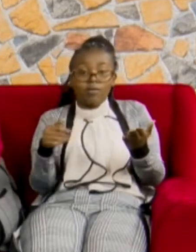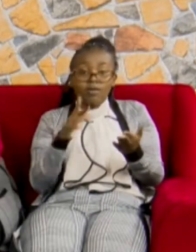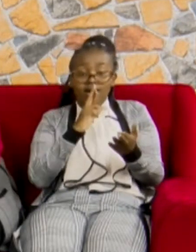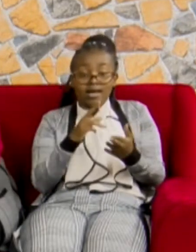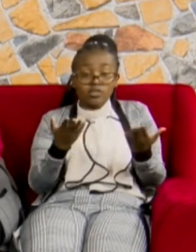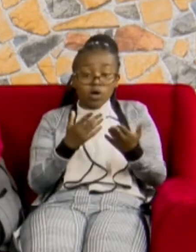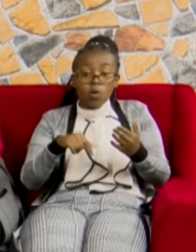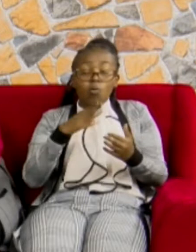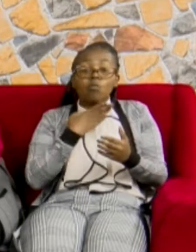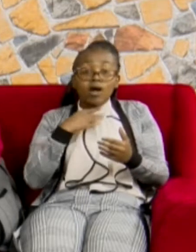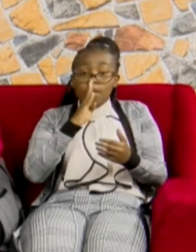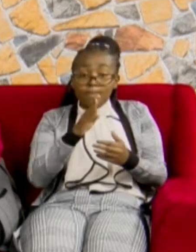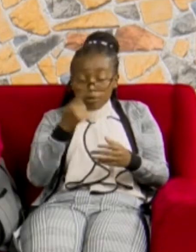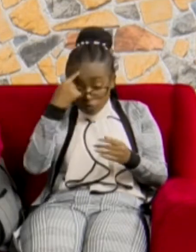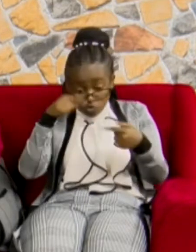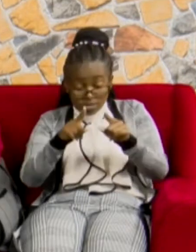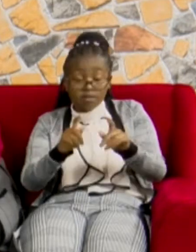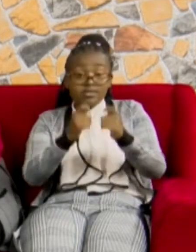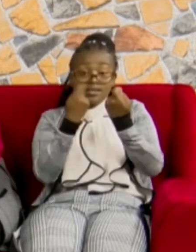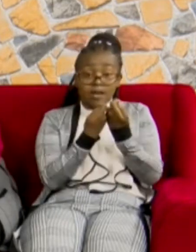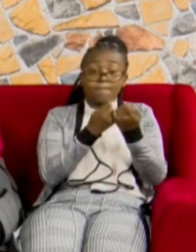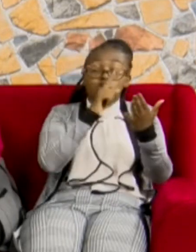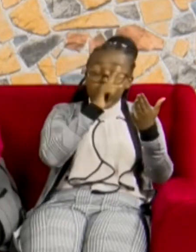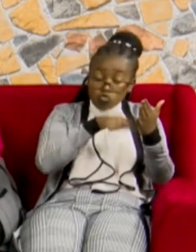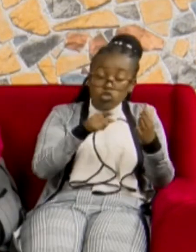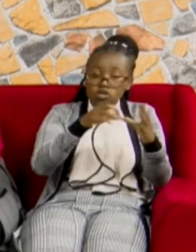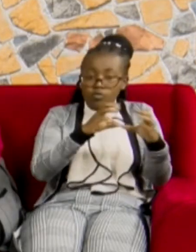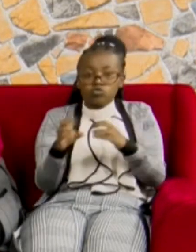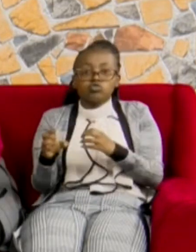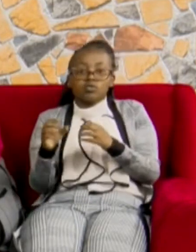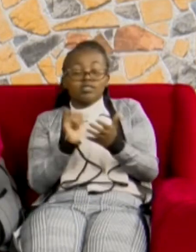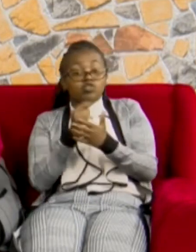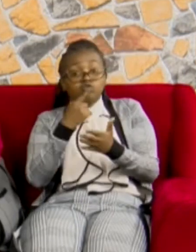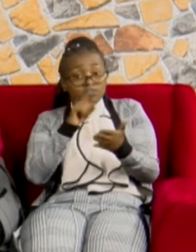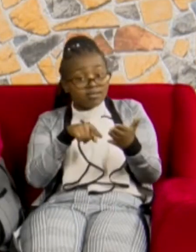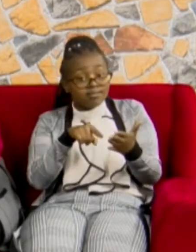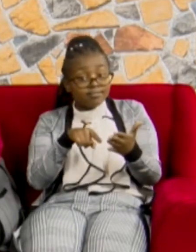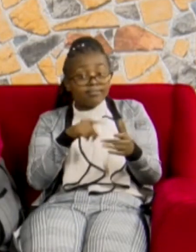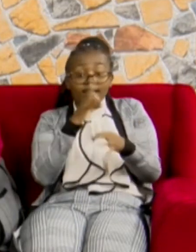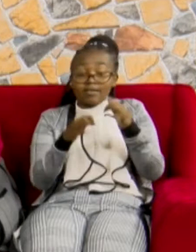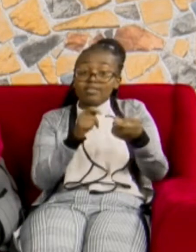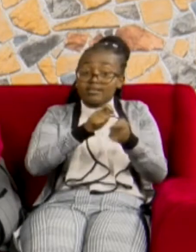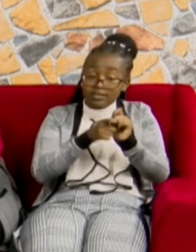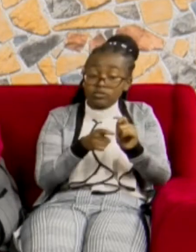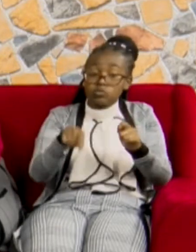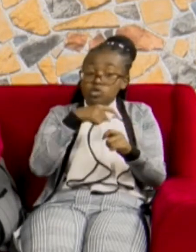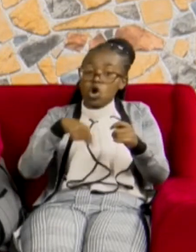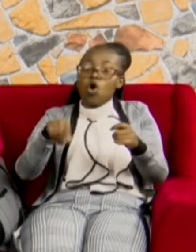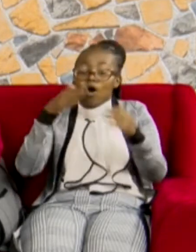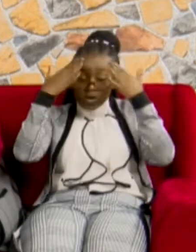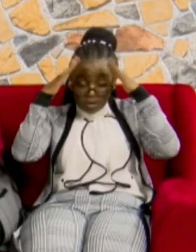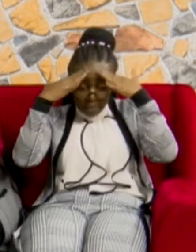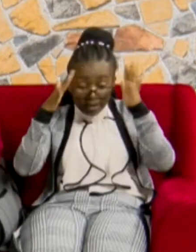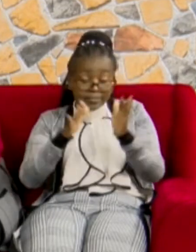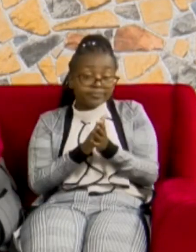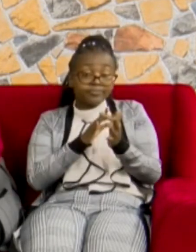is where we want to be. So for you, as part of the team player, this is what you're supposed to be doing. That's what you're saying, right? And if there are changes, now we all are aware,